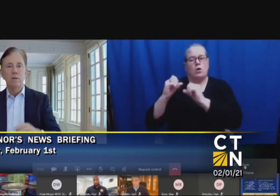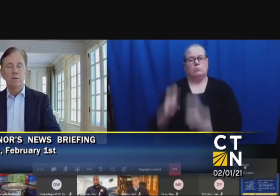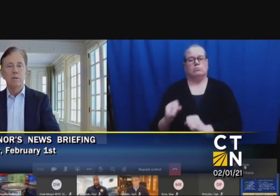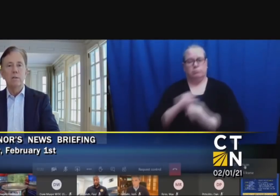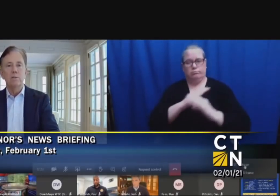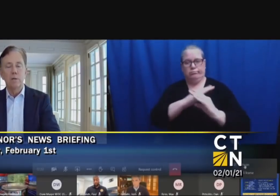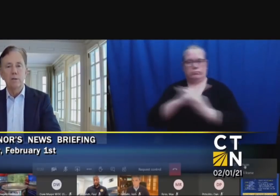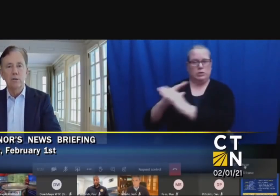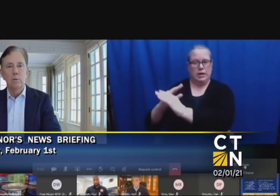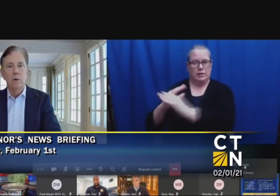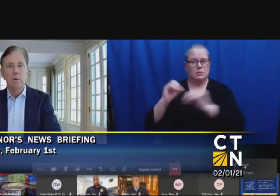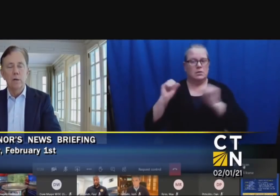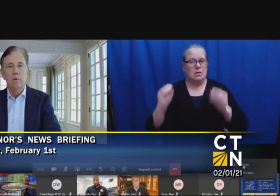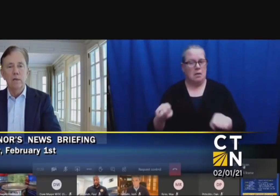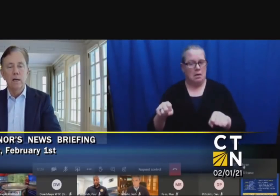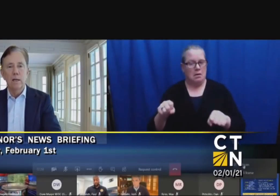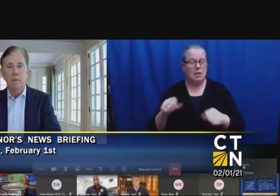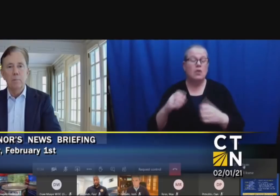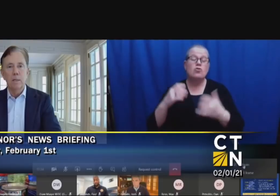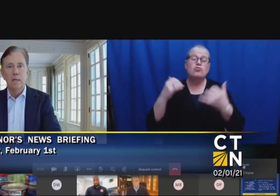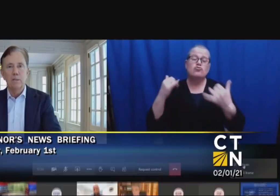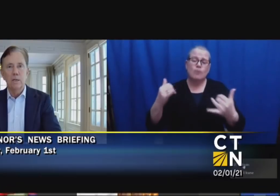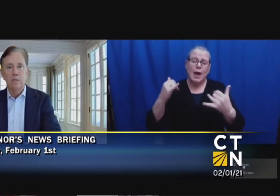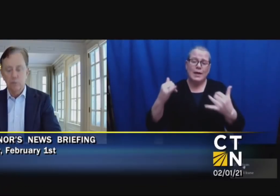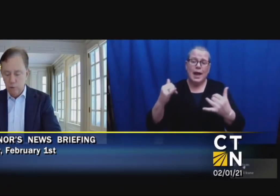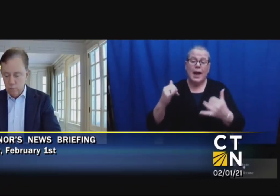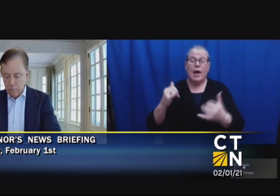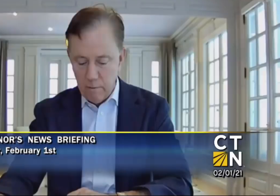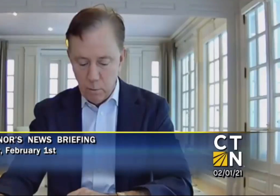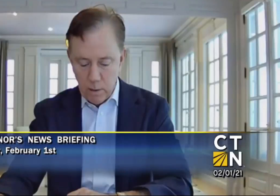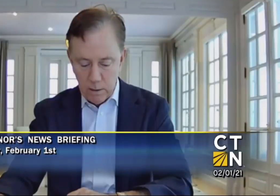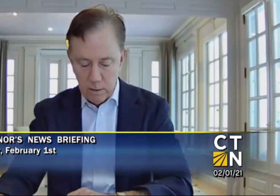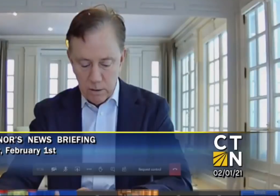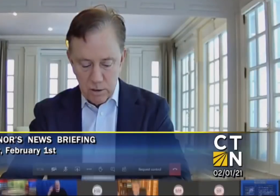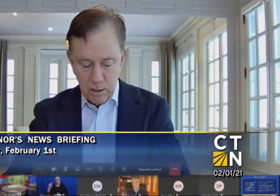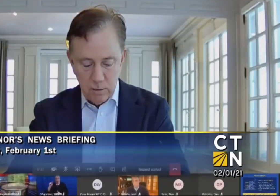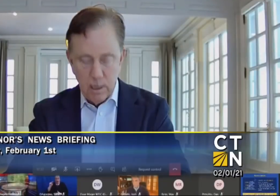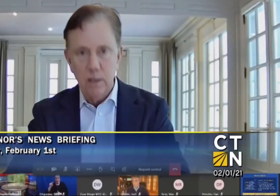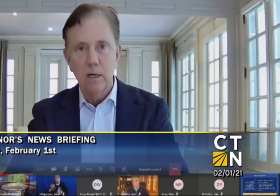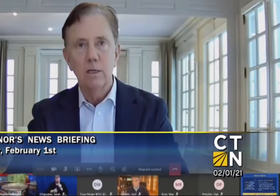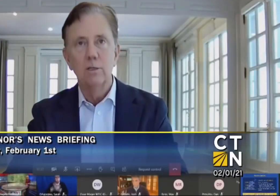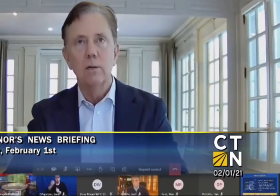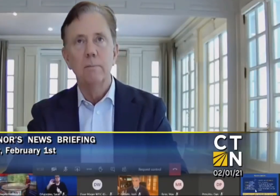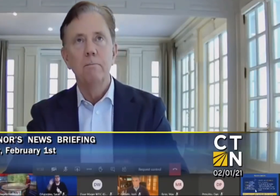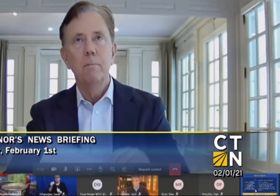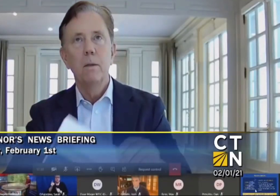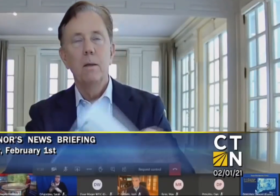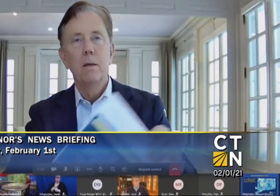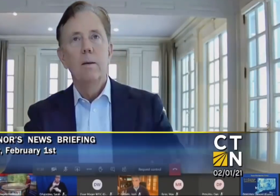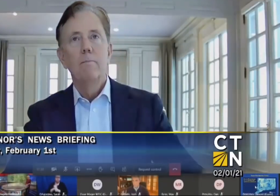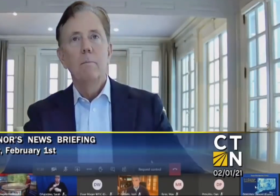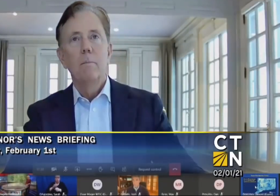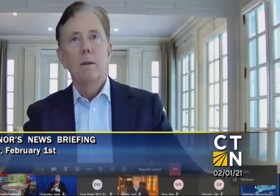99% of ours are in the traditional mode here in Connecticut, but that's not true everywhere else around the country.